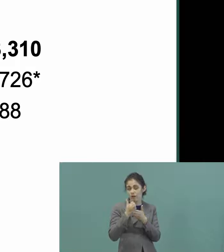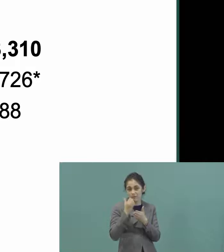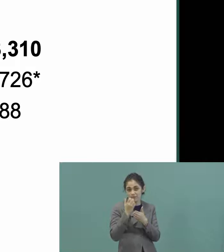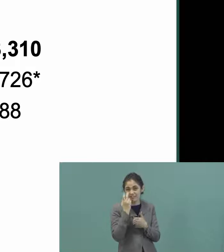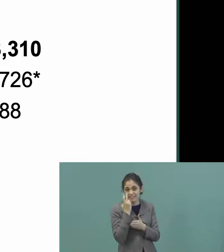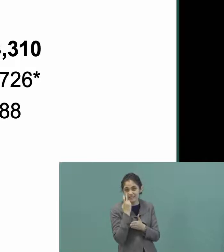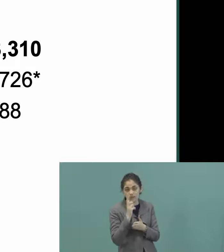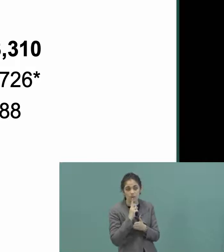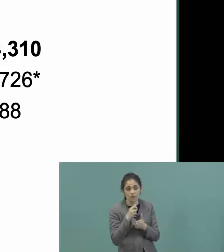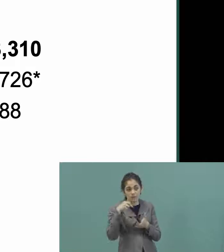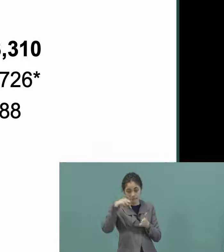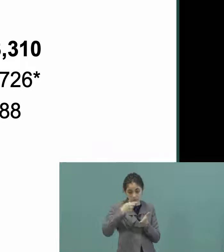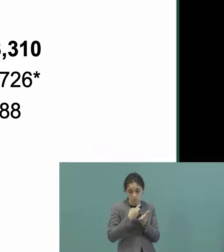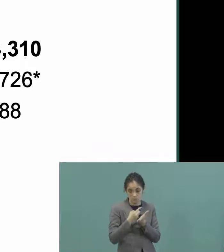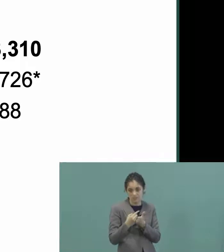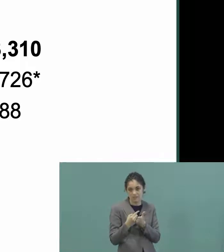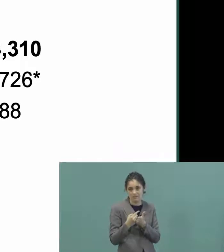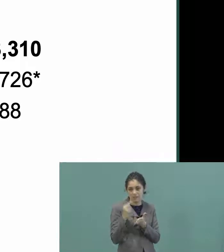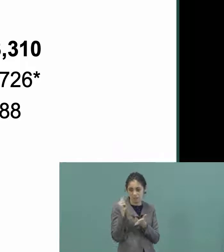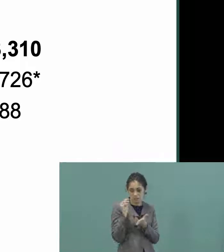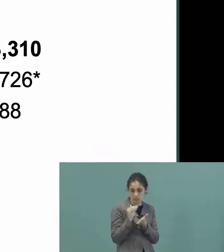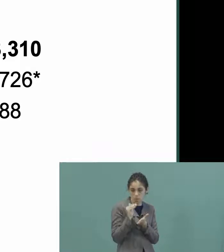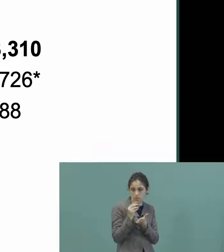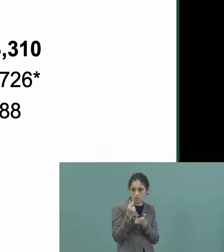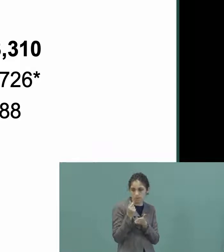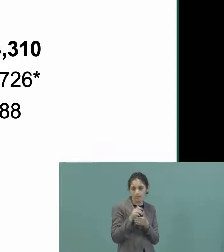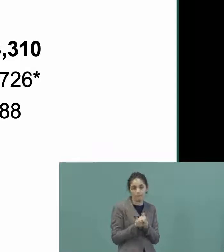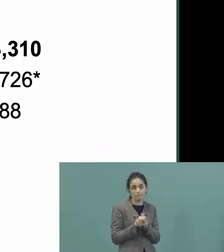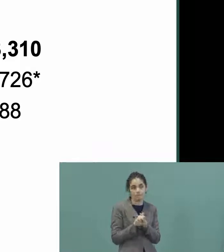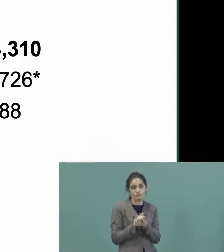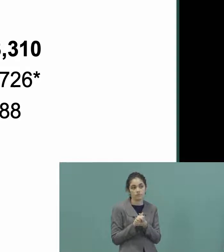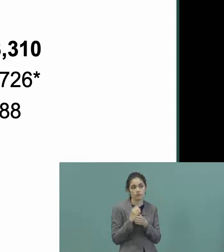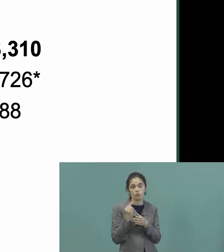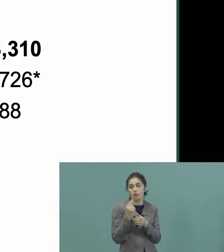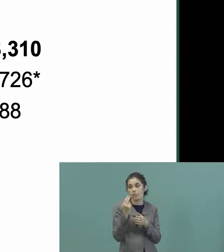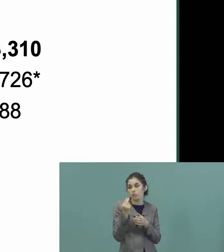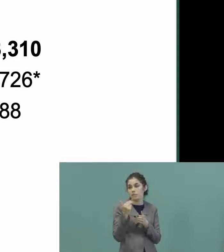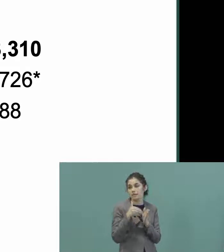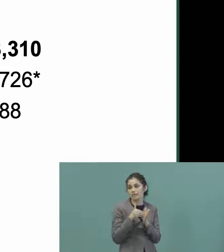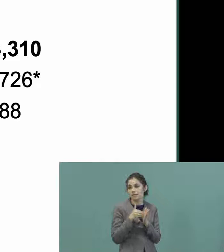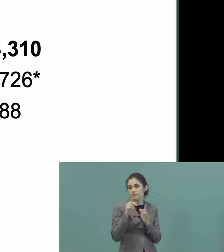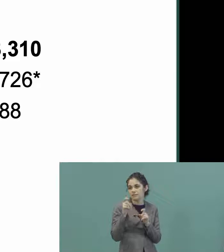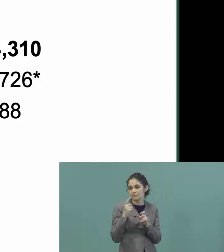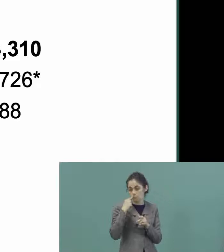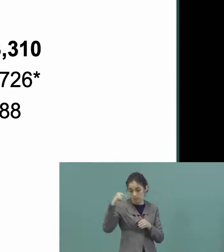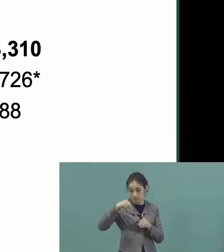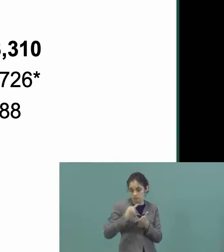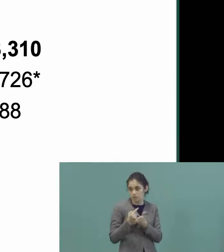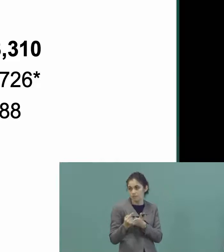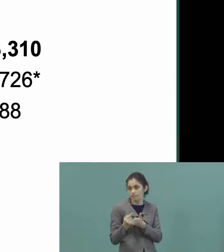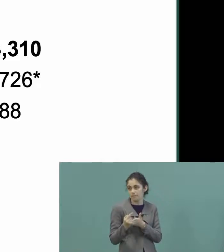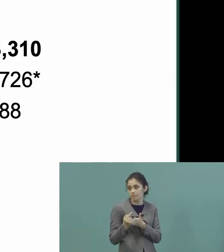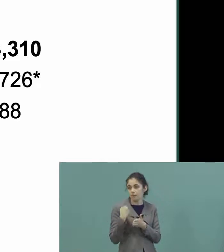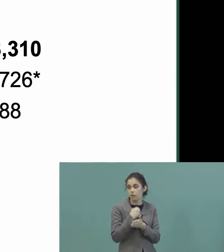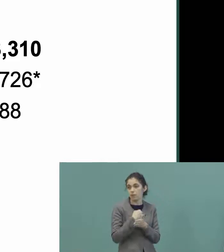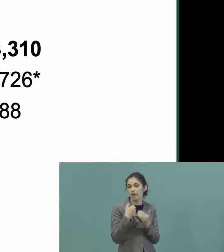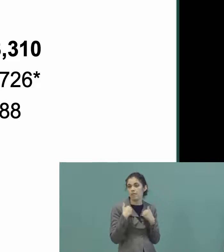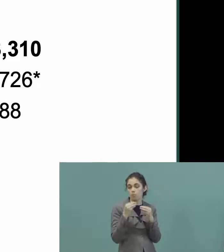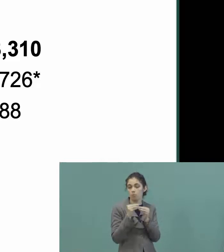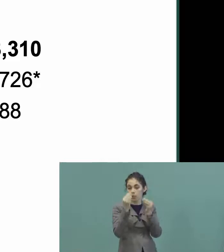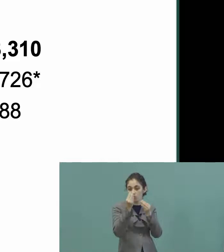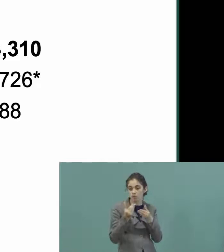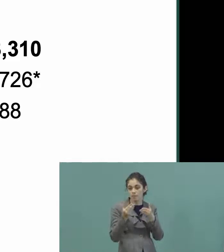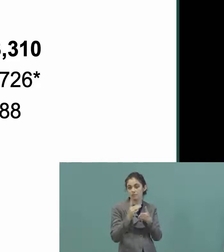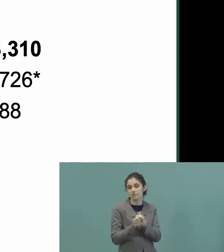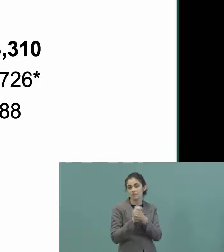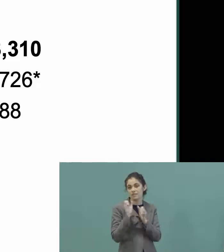that actually this week is a little bit lower, and so only about 13,000 tests this week. As we get more information, we'll